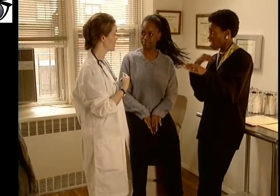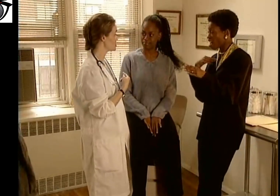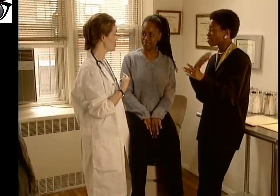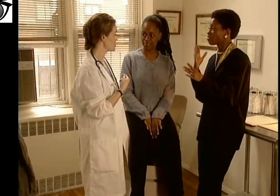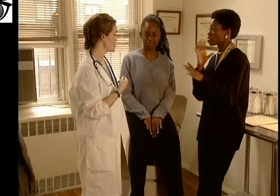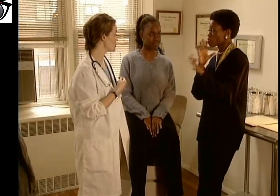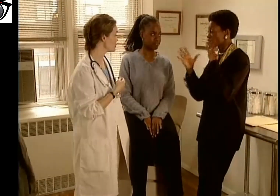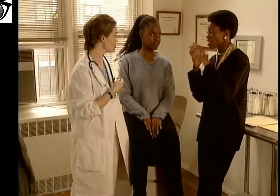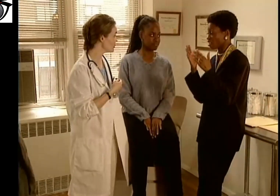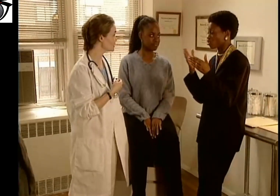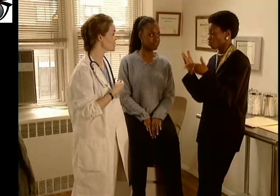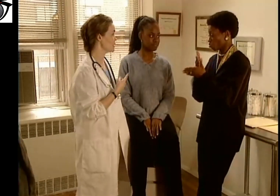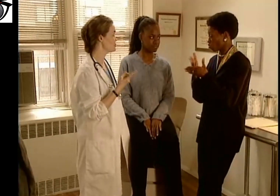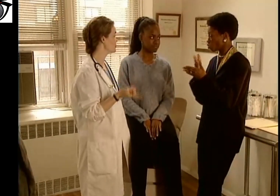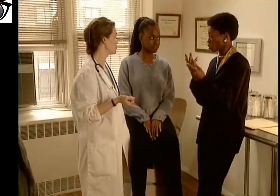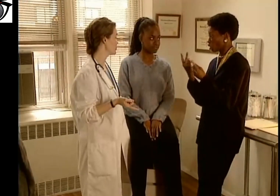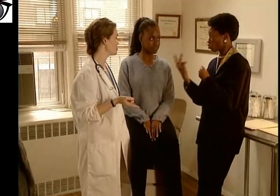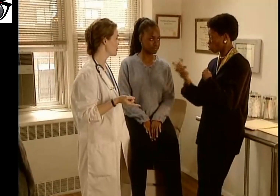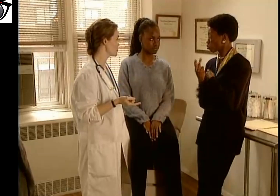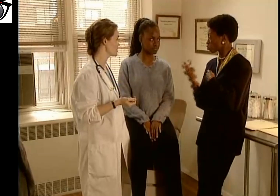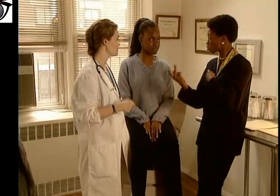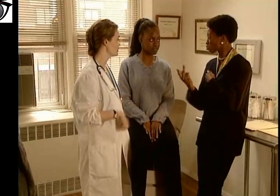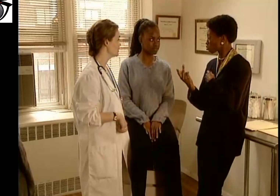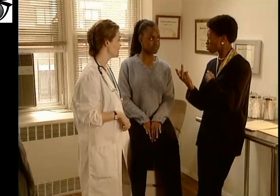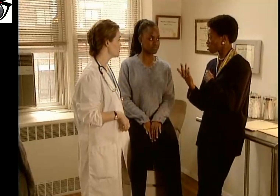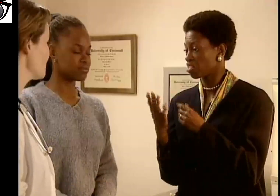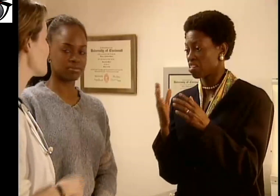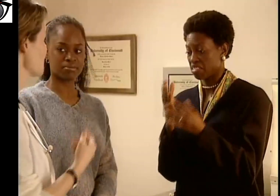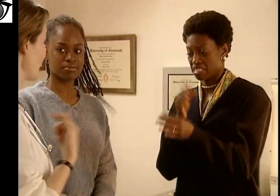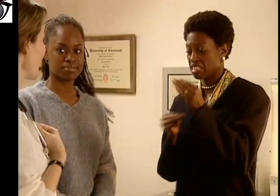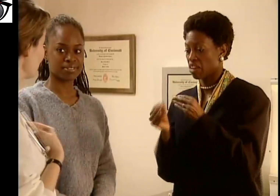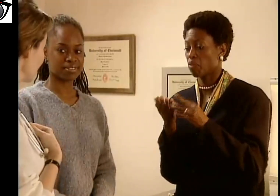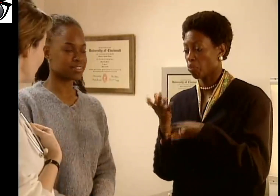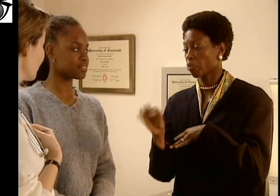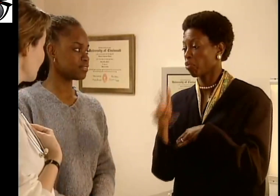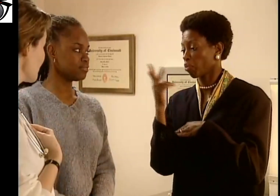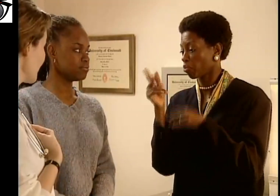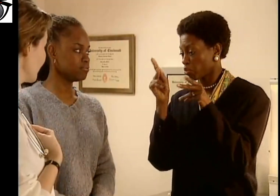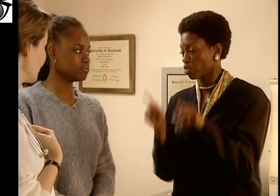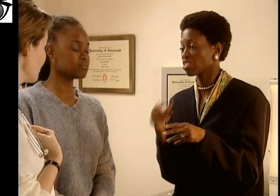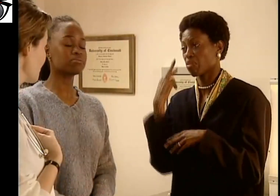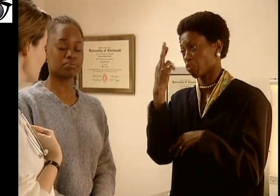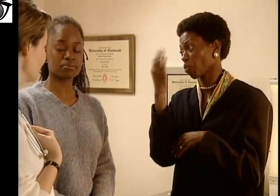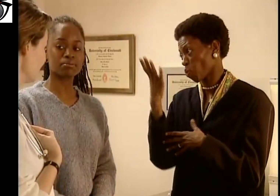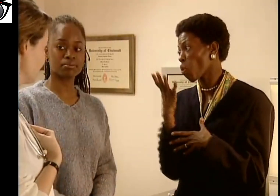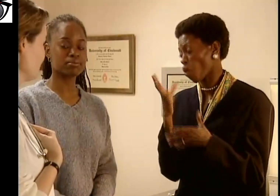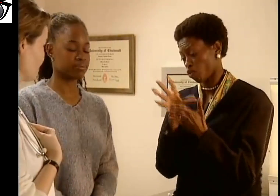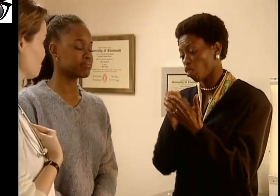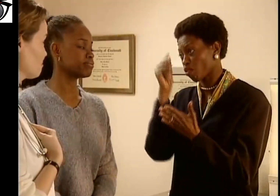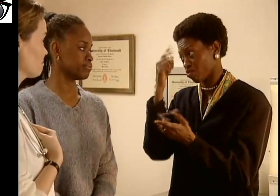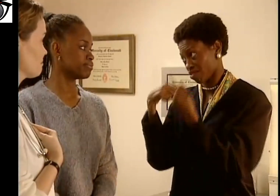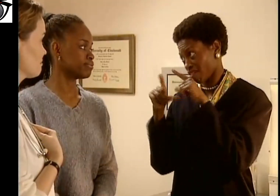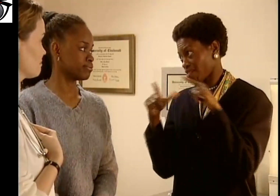have communication between two people instead of through a third person, which is why I really want to learn sign language.